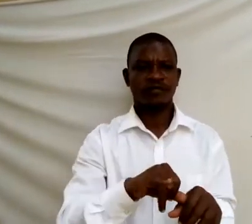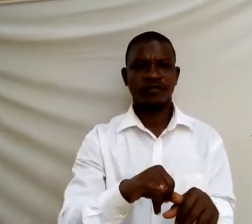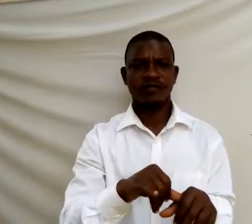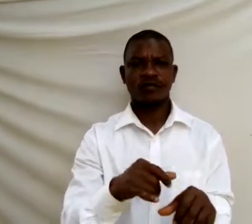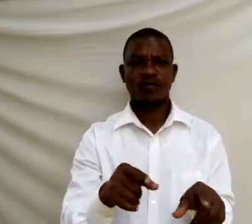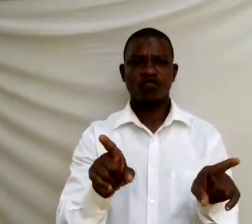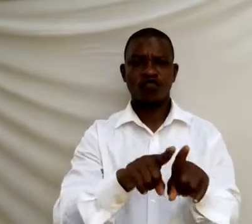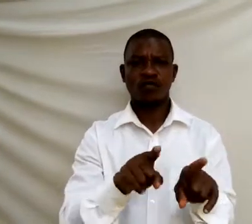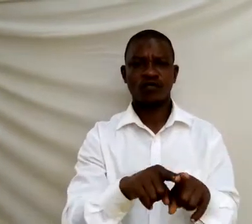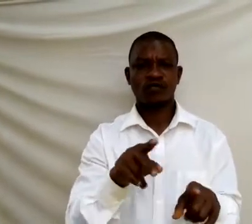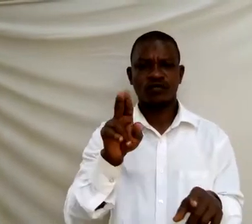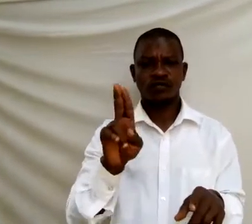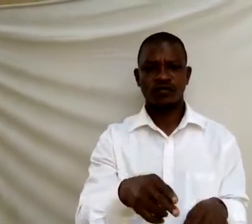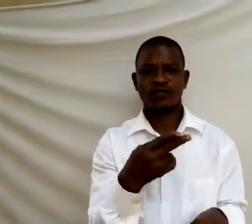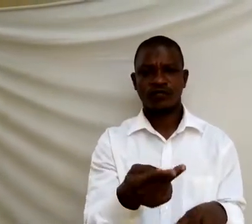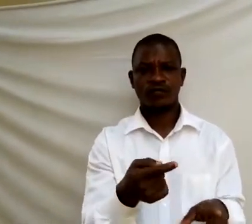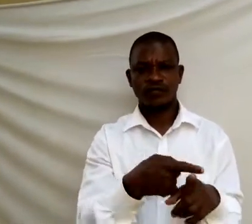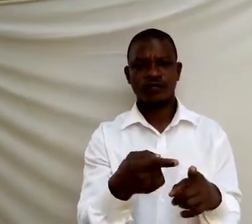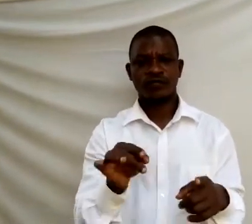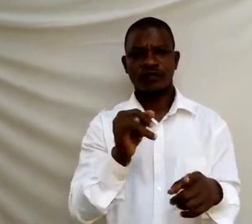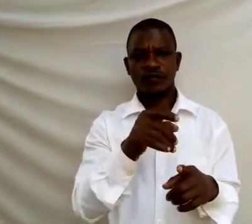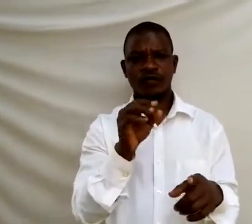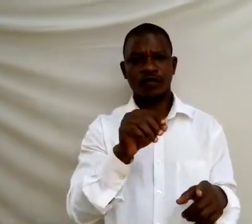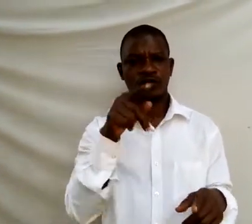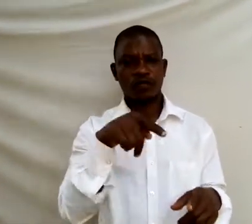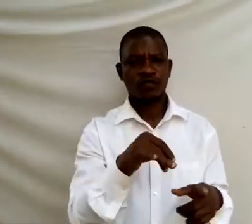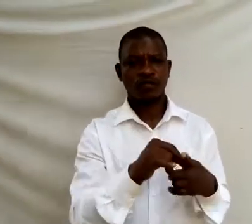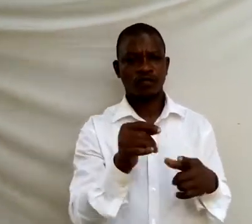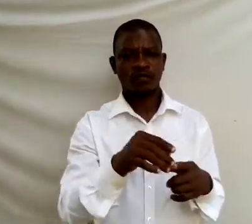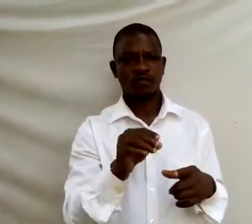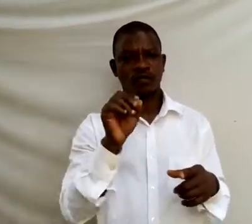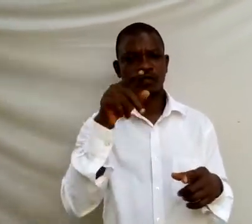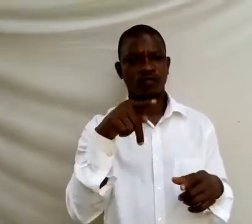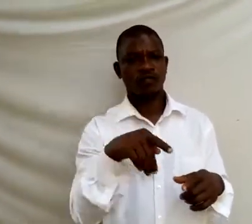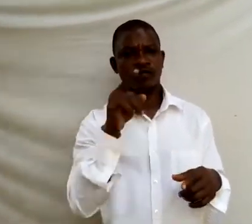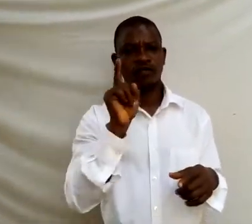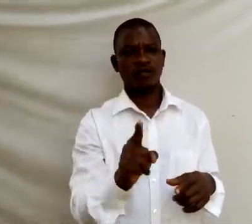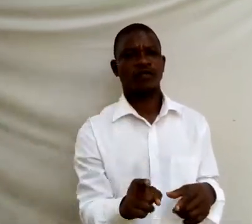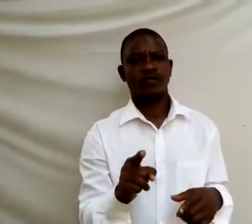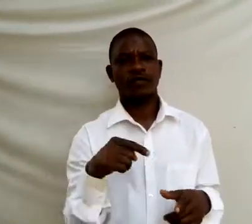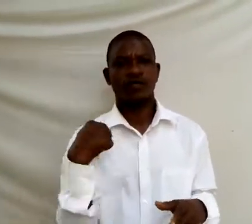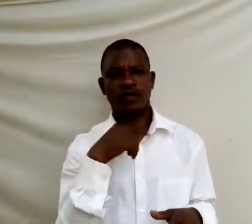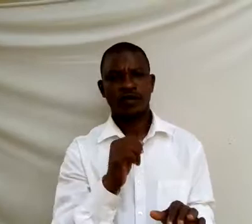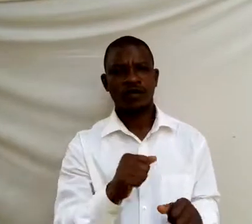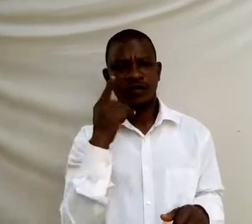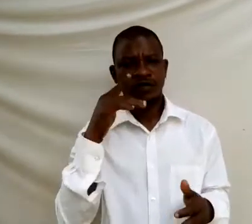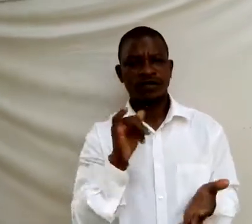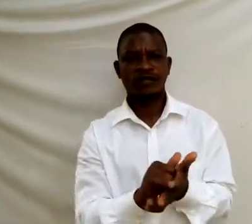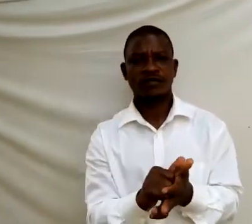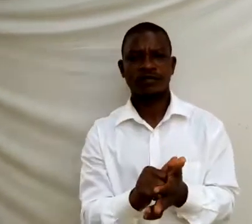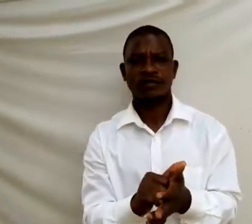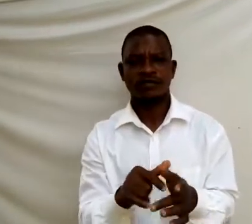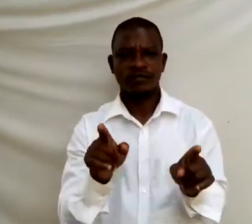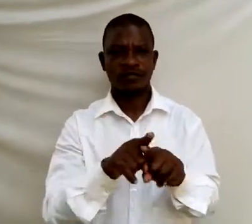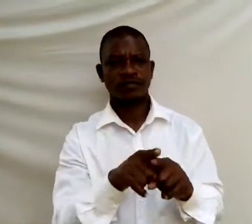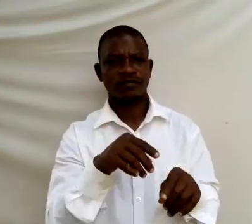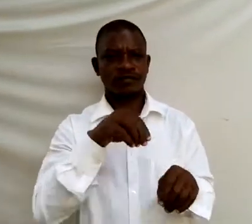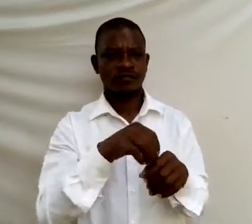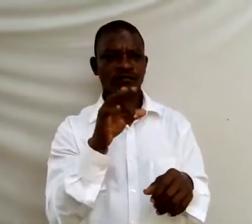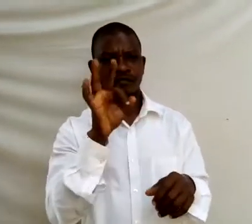also falls from OP to OP1. We can see that also in figure